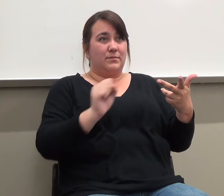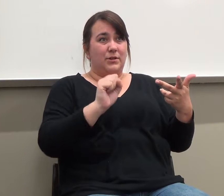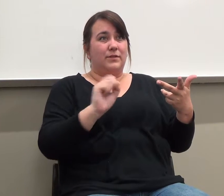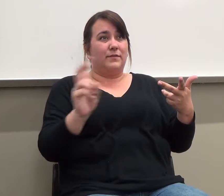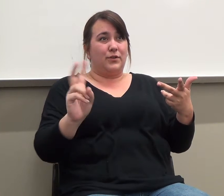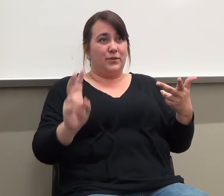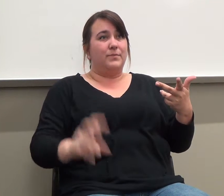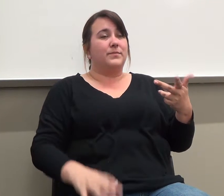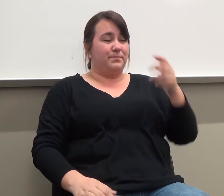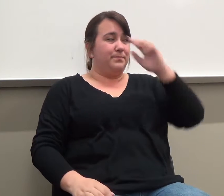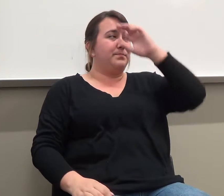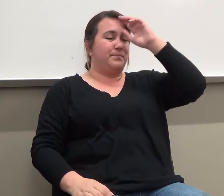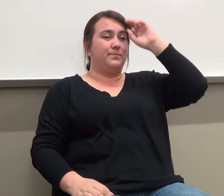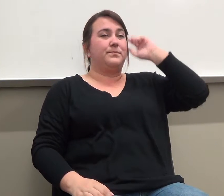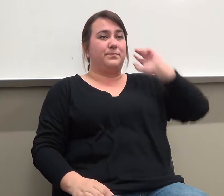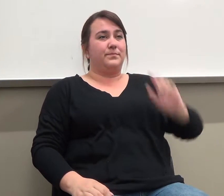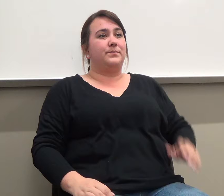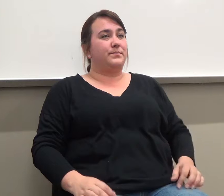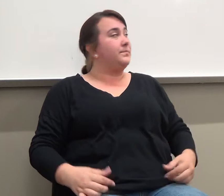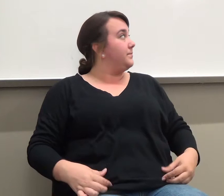Yeah, so that should be